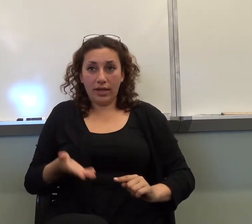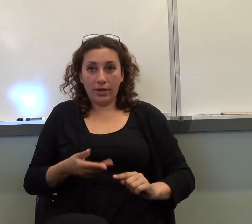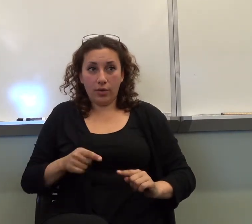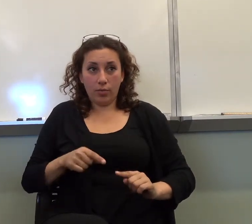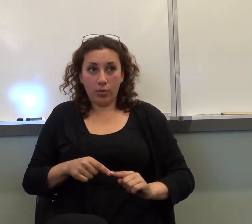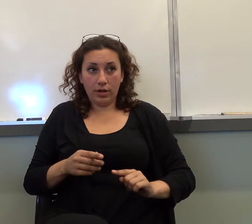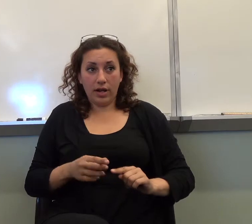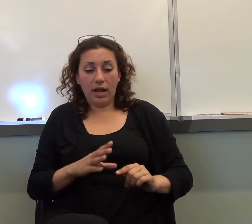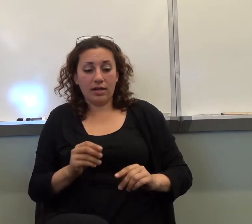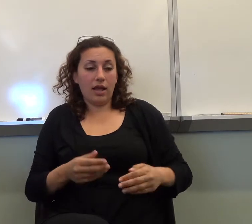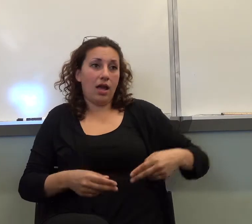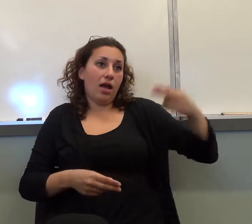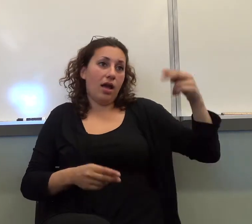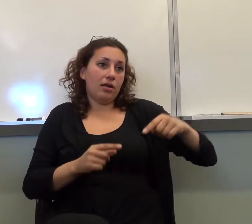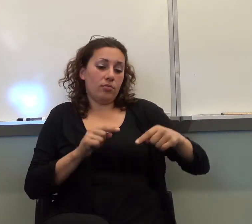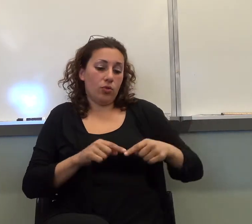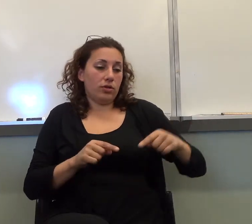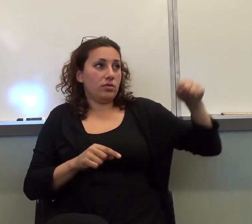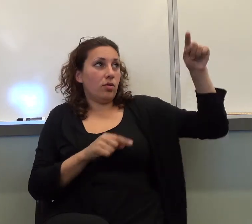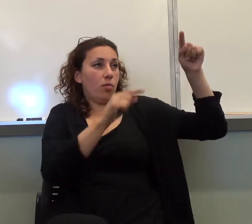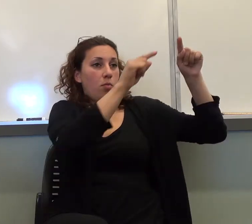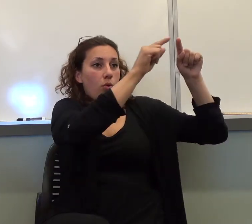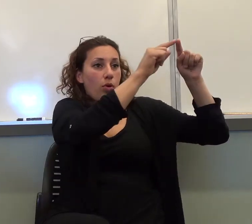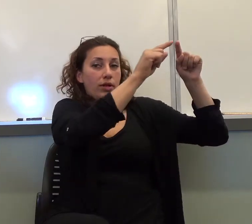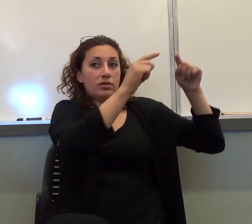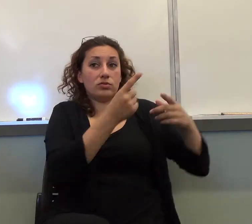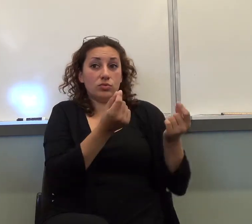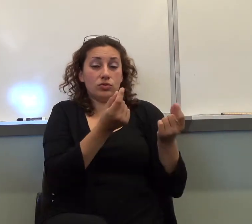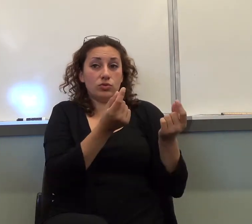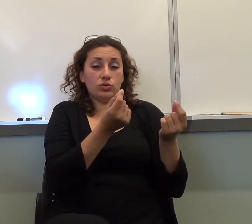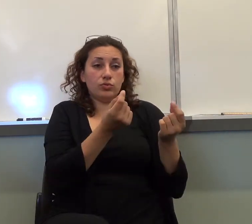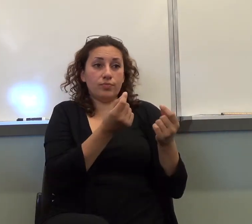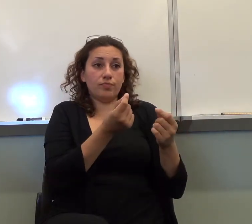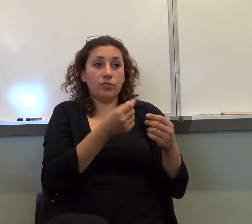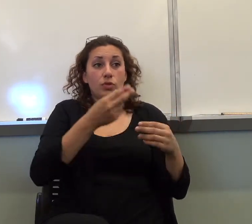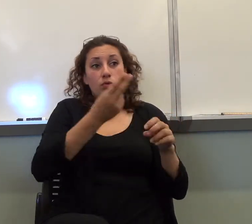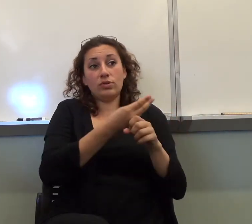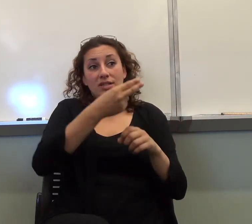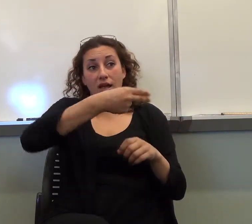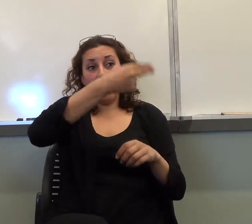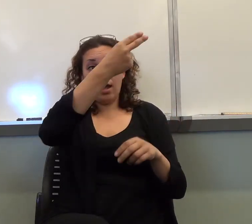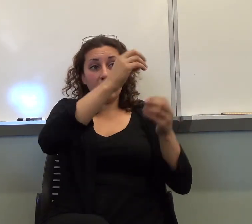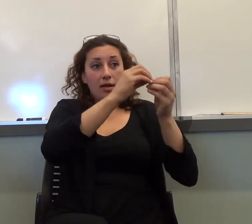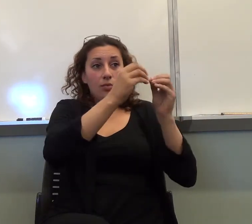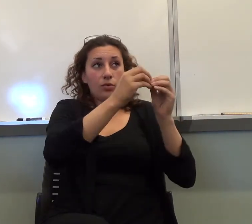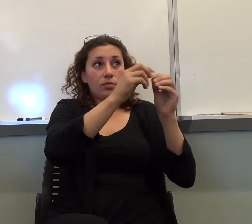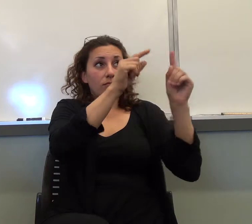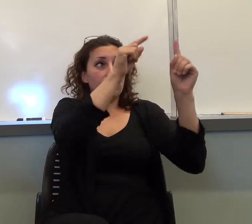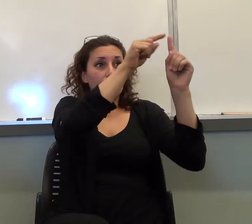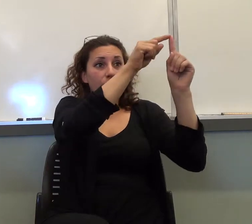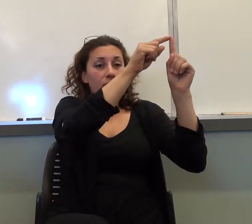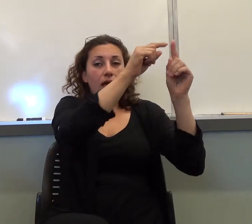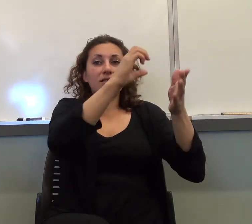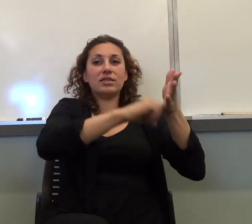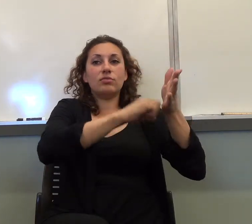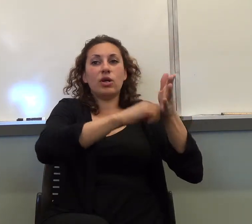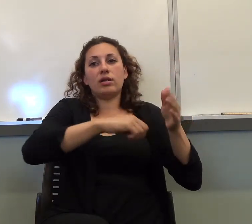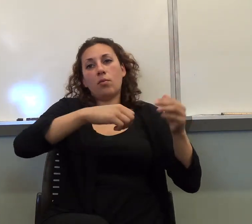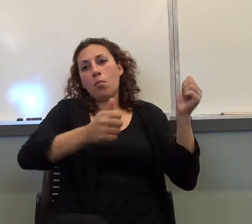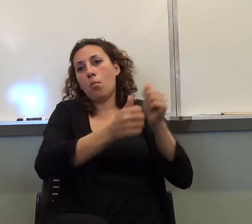range. So you want to take the highest, subtract the lowest. So you're doing this. It's going to be 29,029.